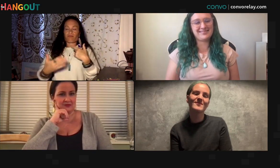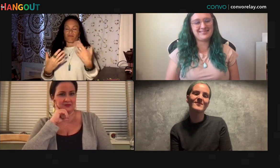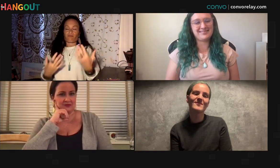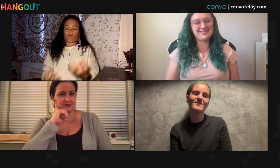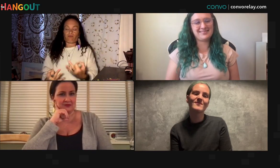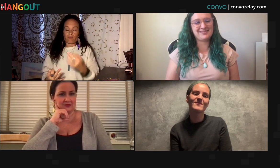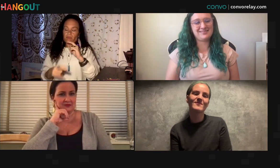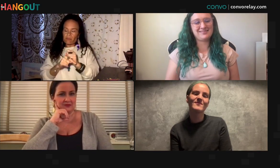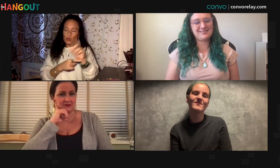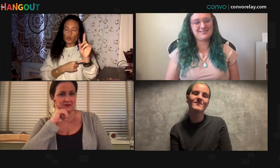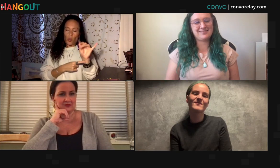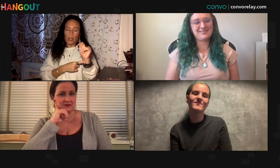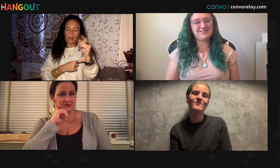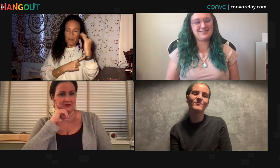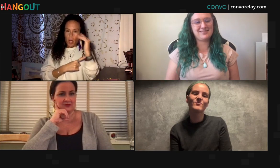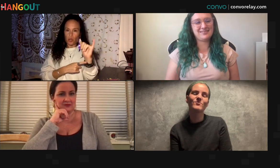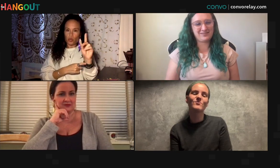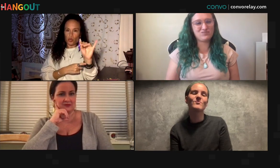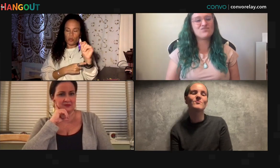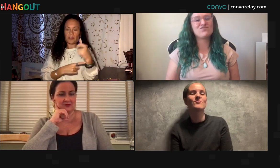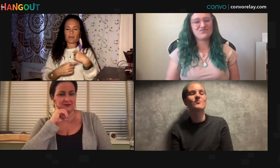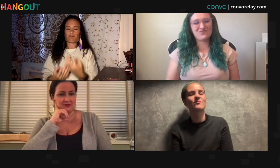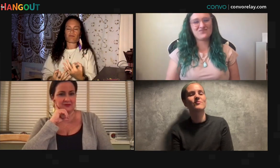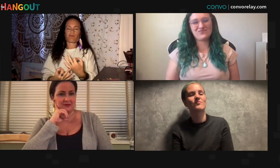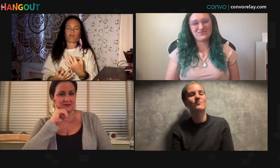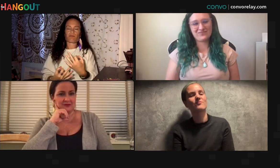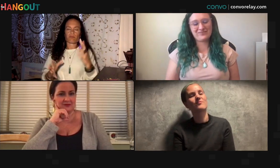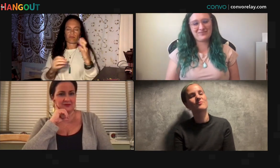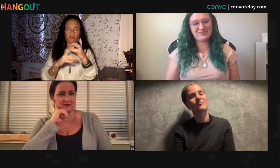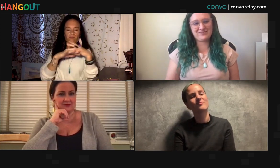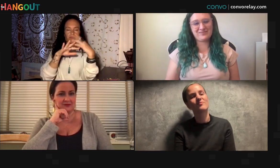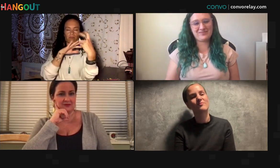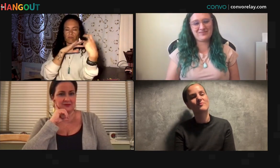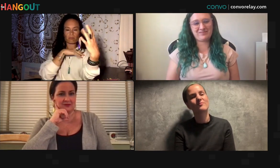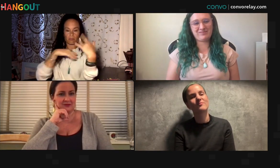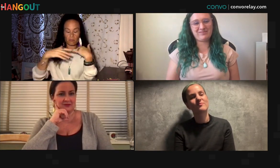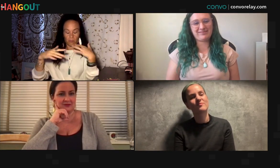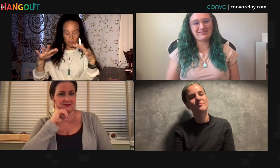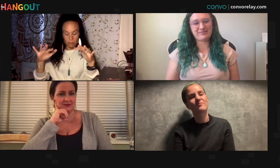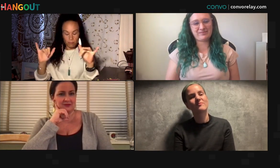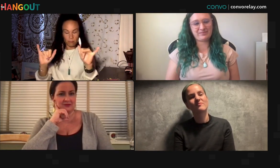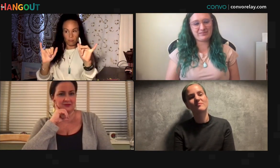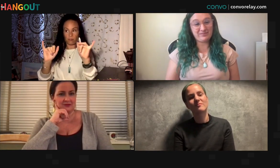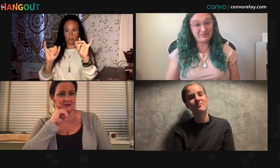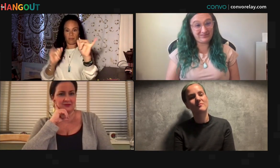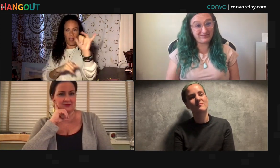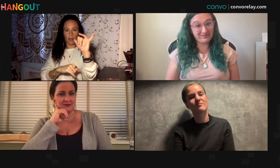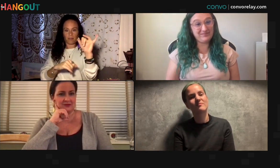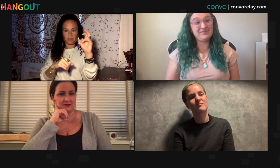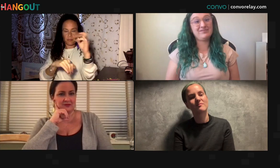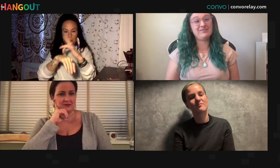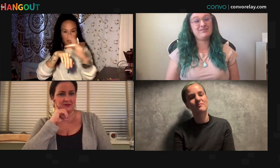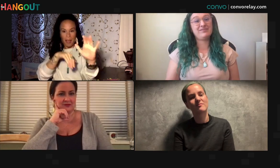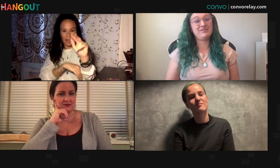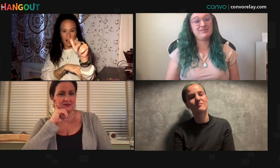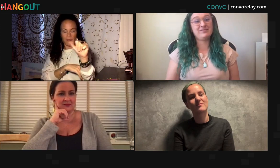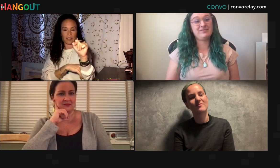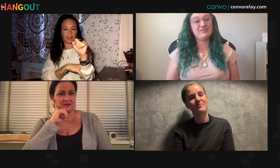I meditated, and I went through a breathing process, and I consciously said, just do it. And it